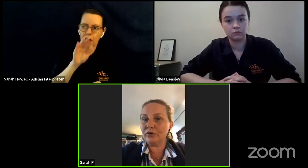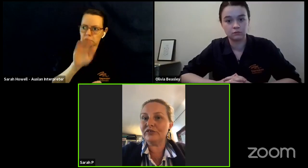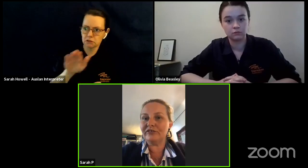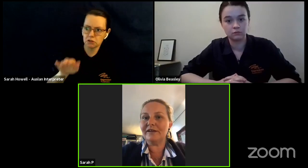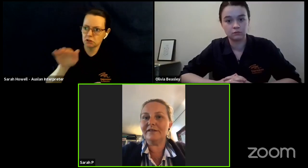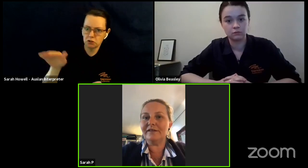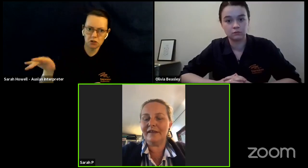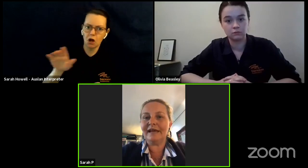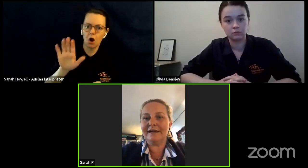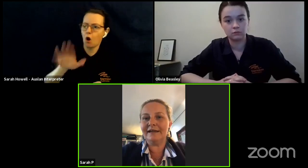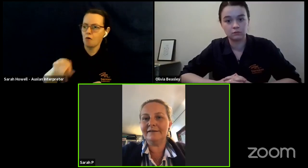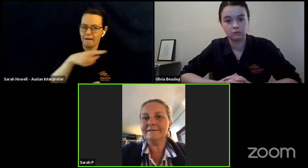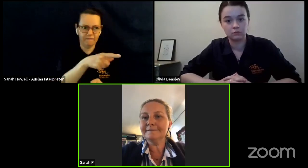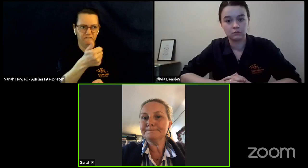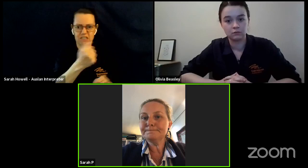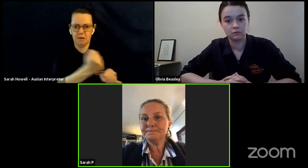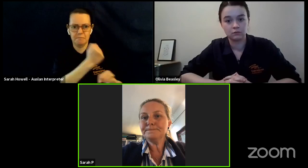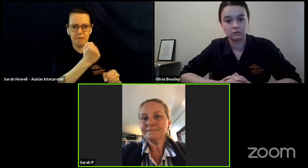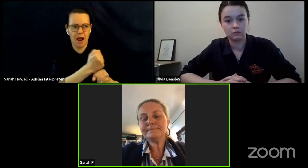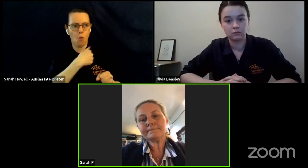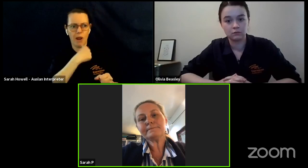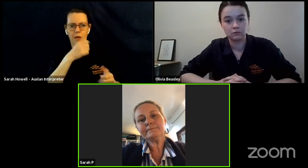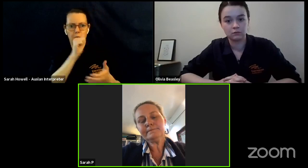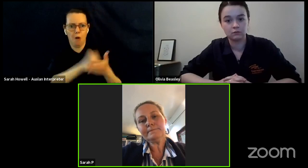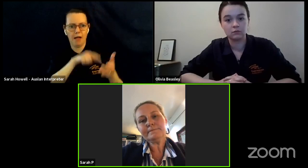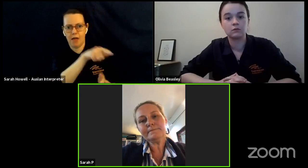vaccine quantity that they needed.